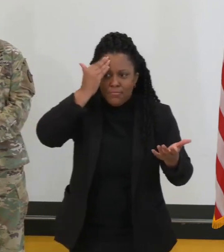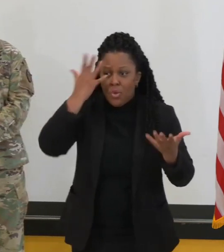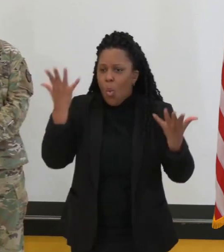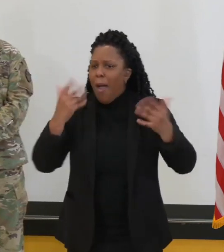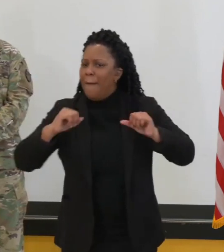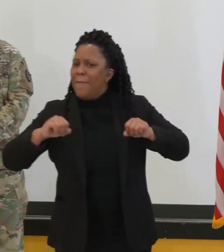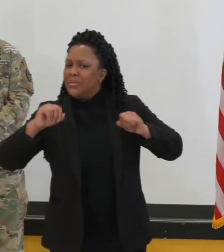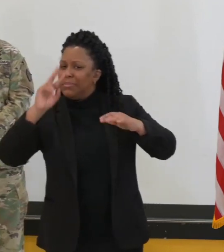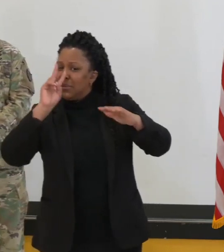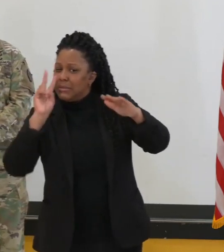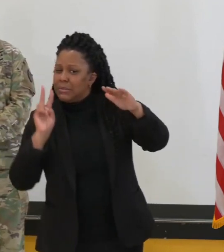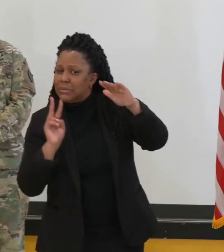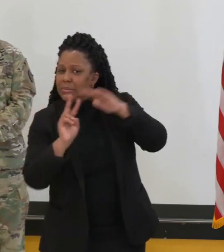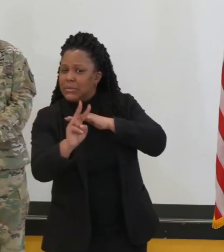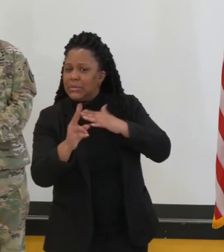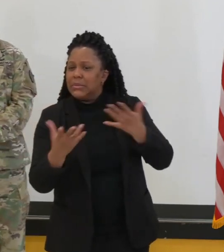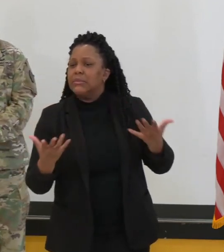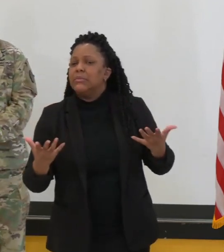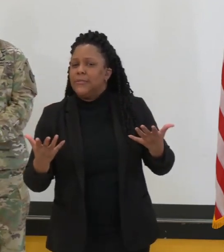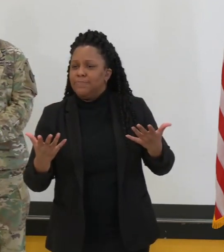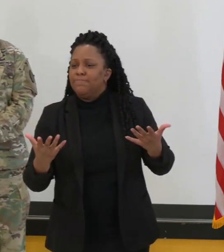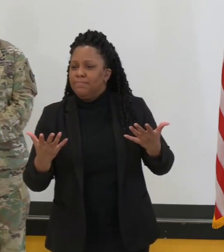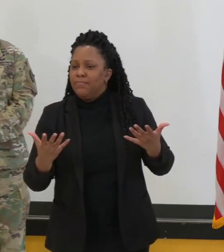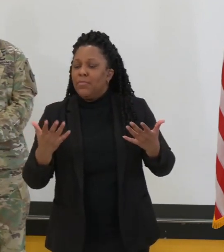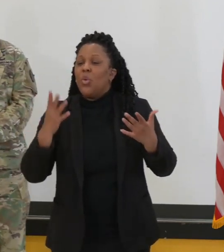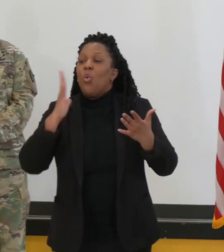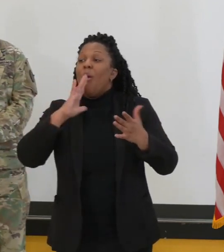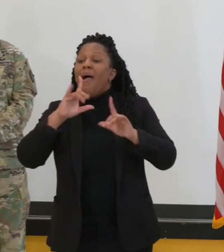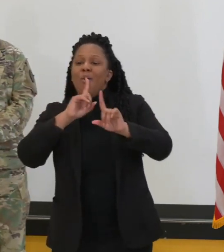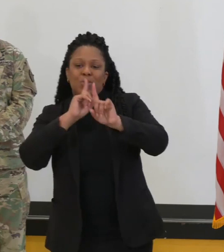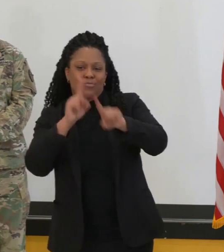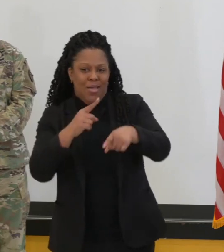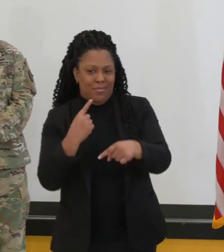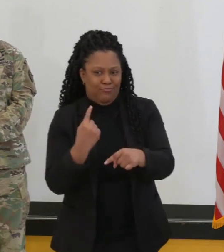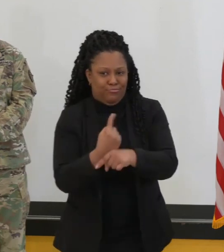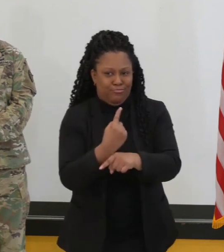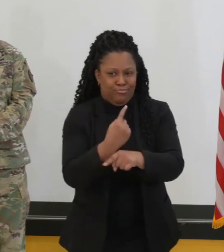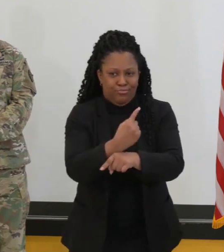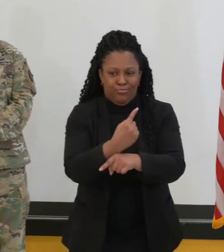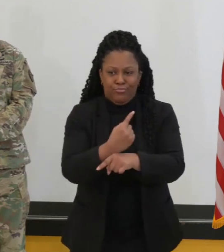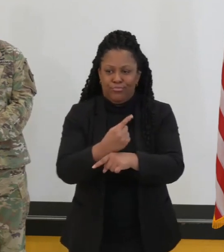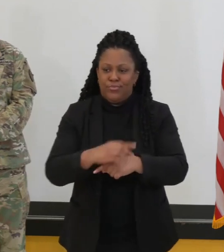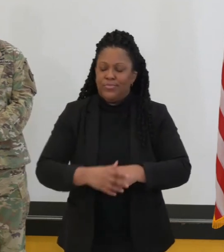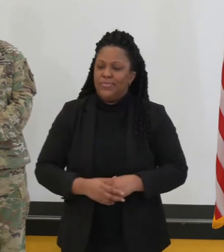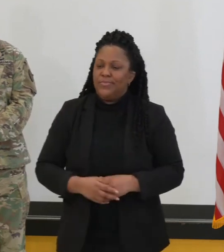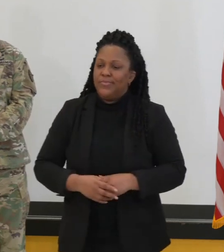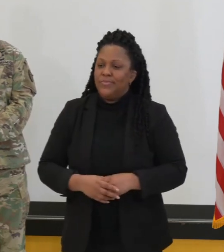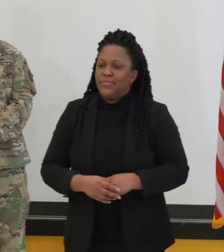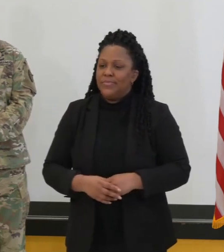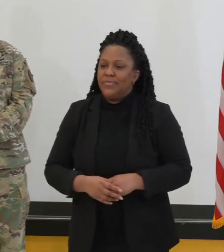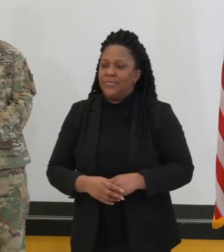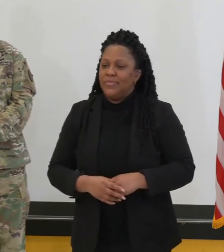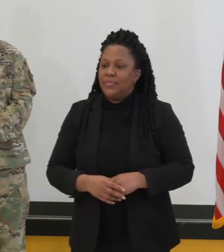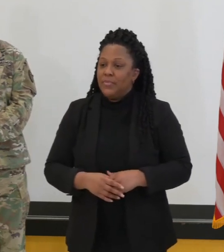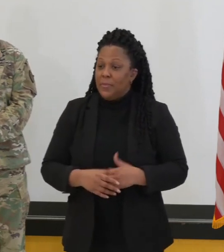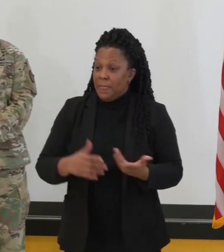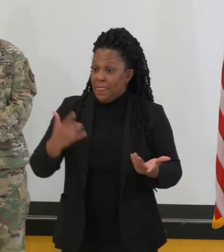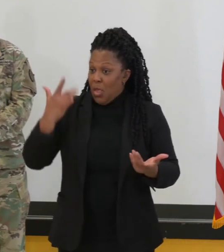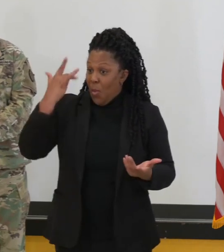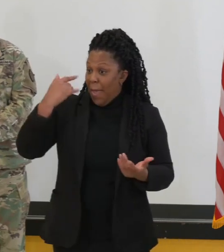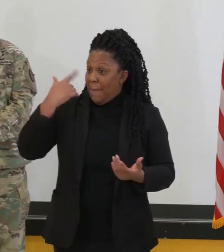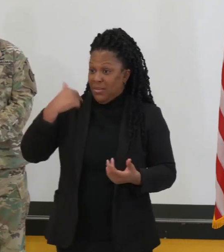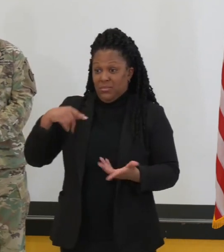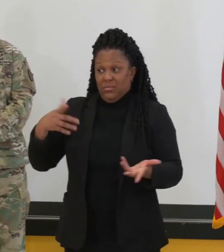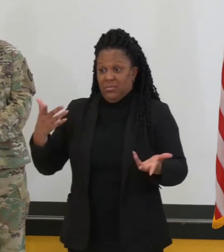And therefore will respond effectively and respectfully to those folks who are there simply to help us keep the peace, because that's really